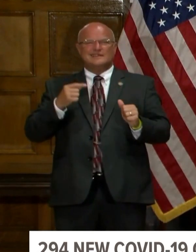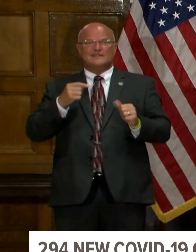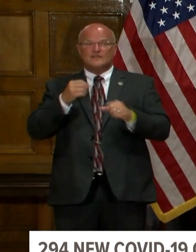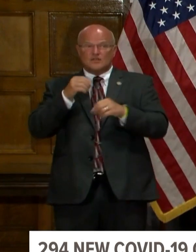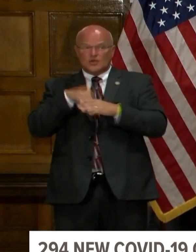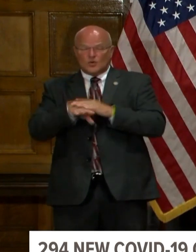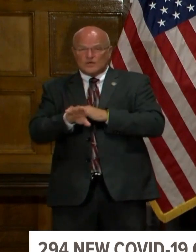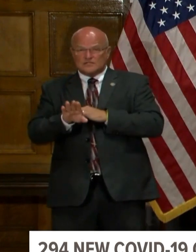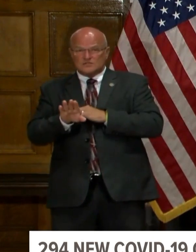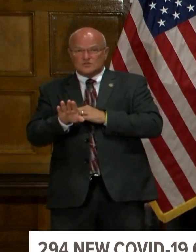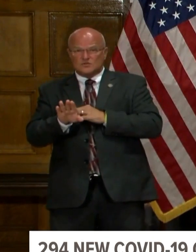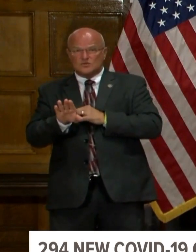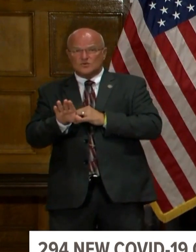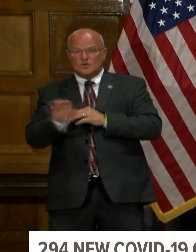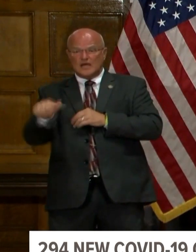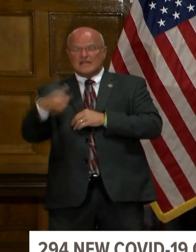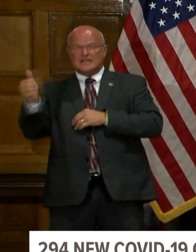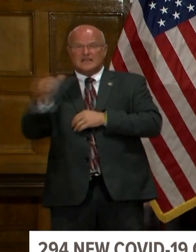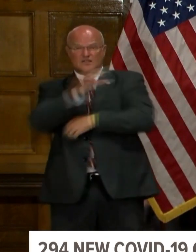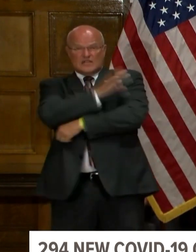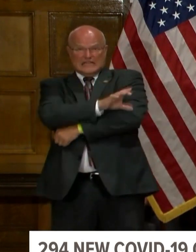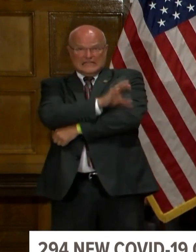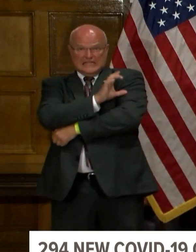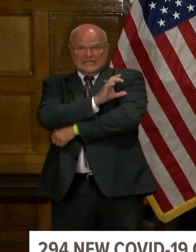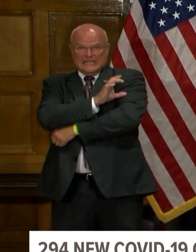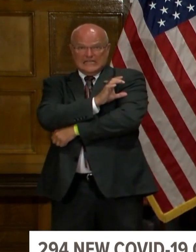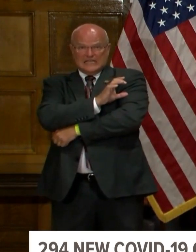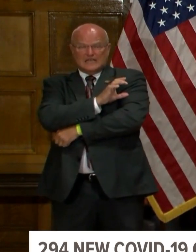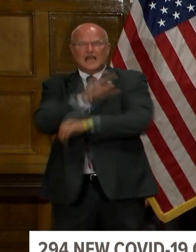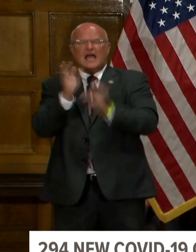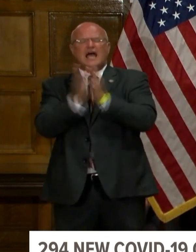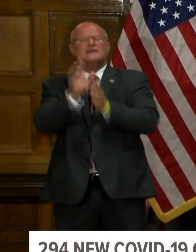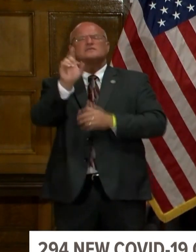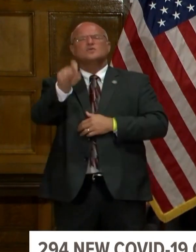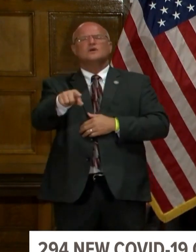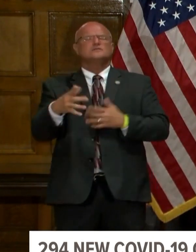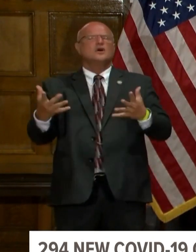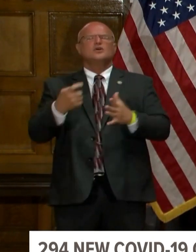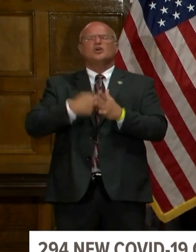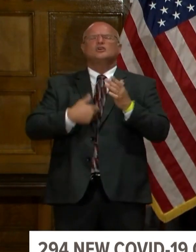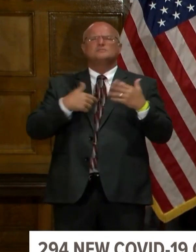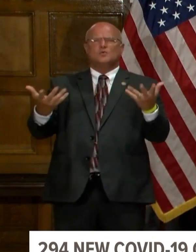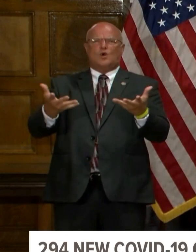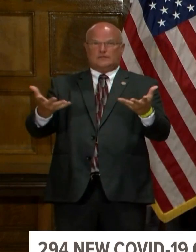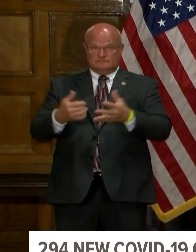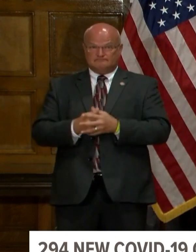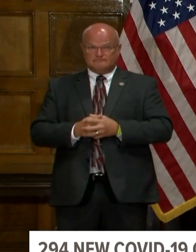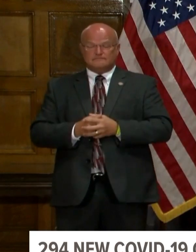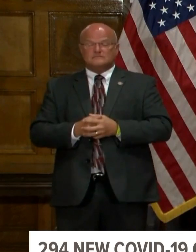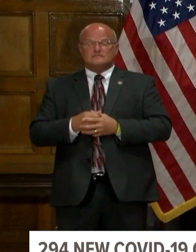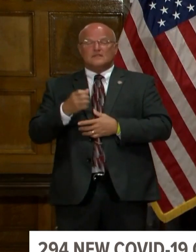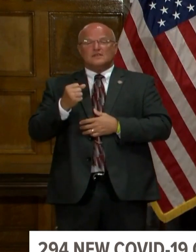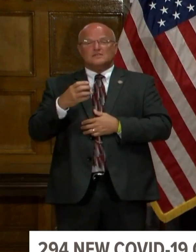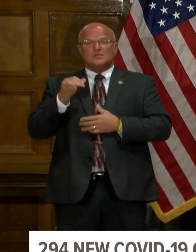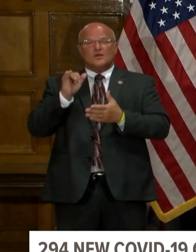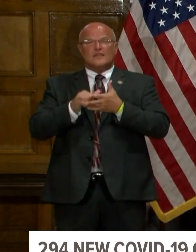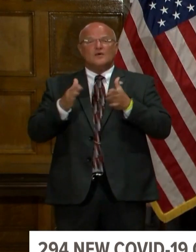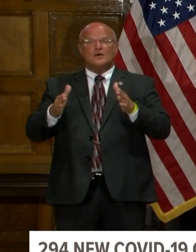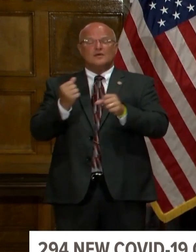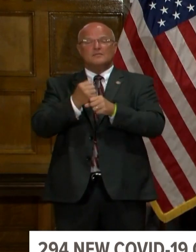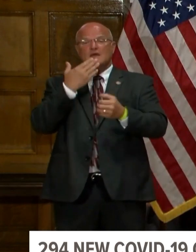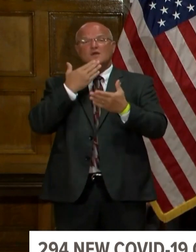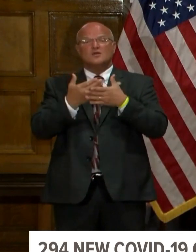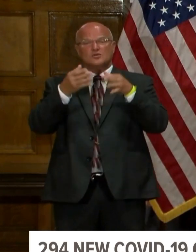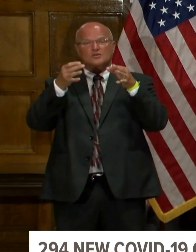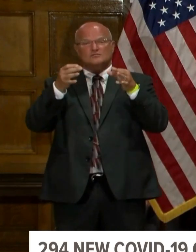you go into another clinic, feel free to ask the question, what's this going to cost me? And so that way you can make a